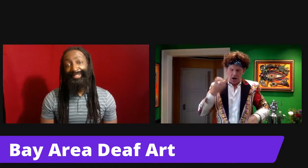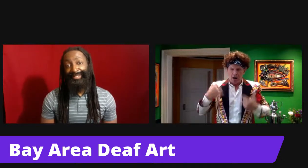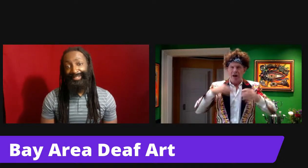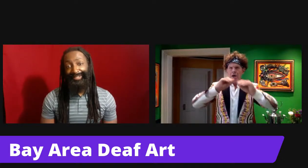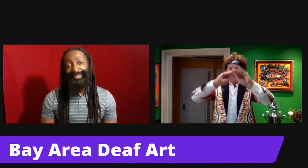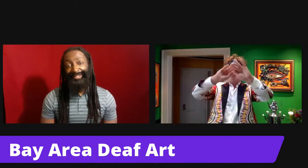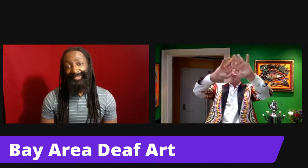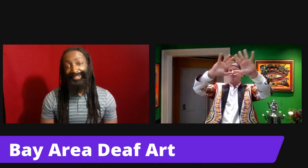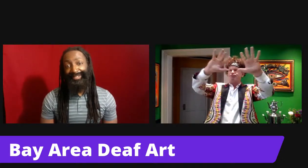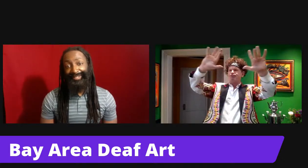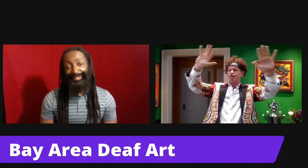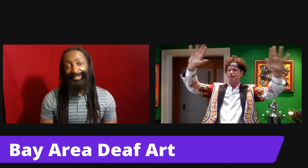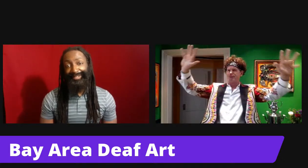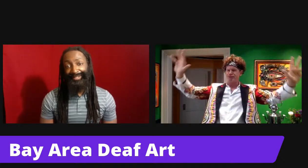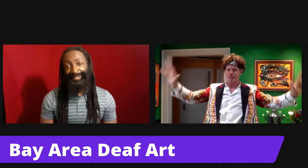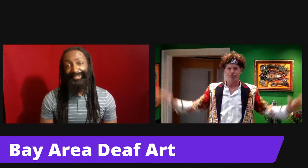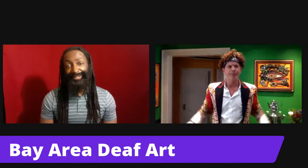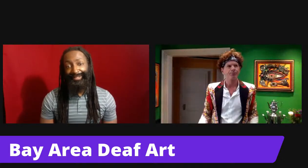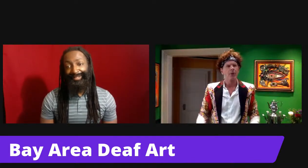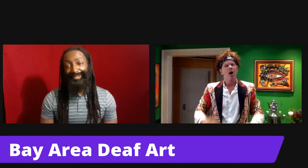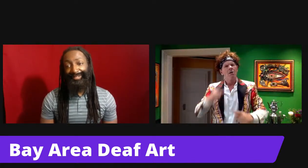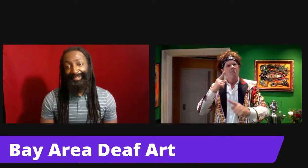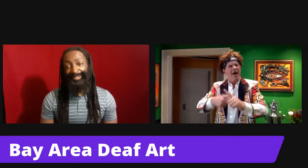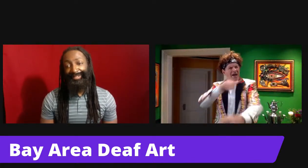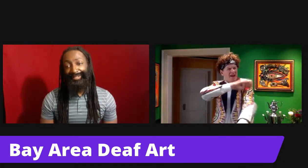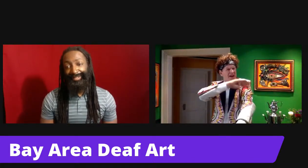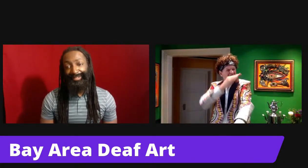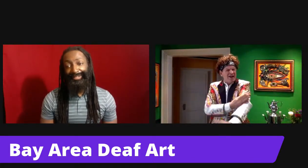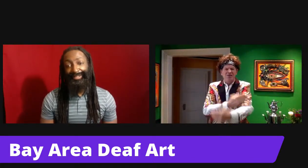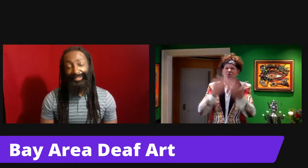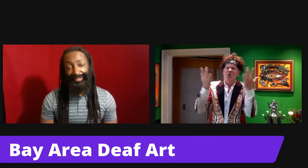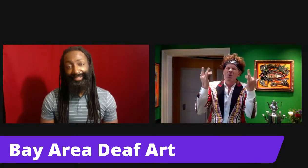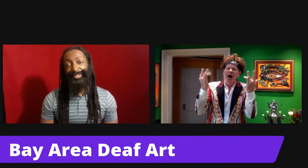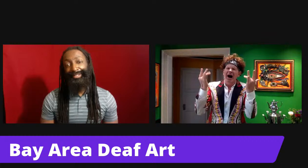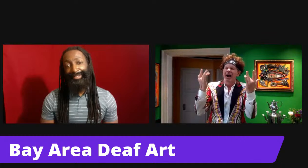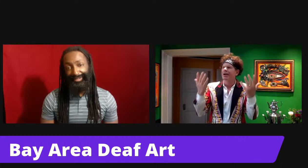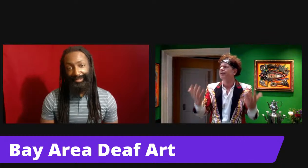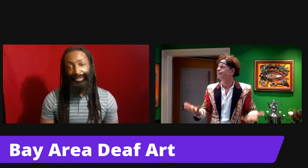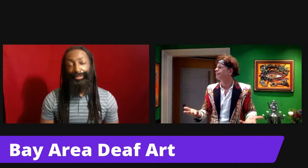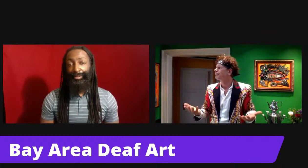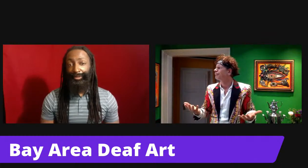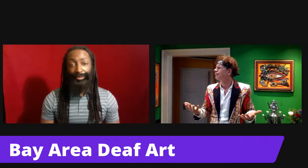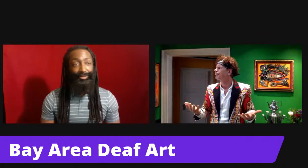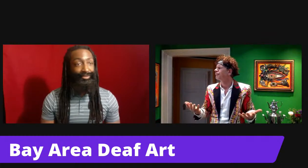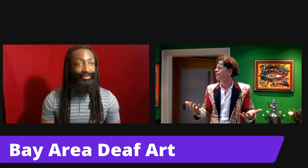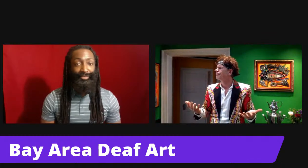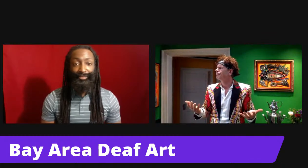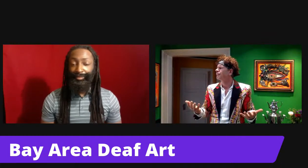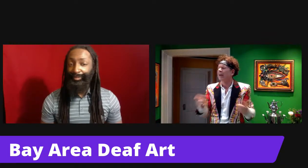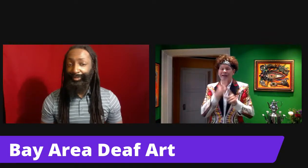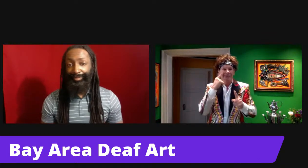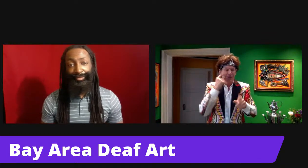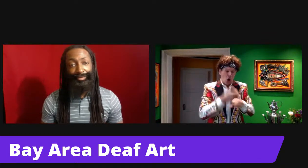I reluctantly accepted my deaf identity, and what was within came out. You know, what's that